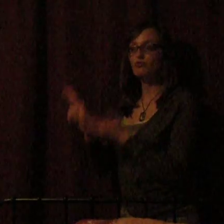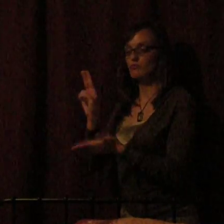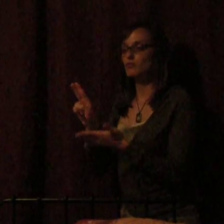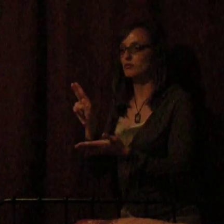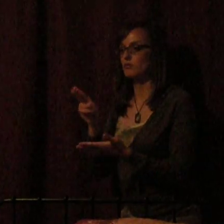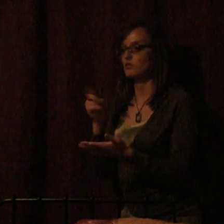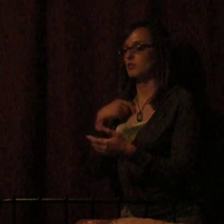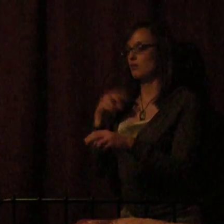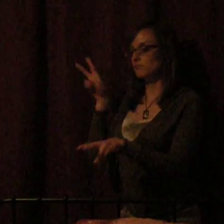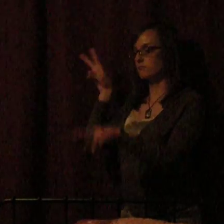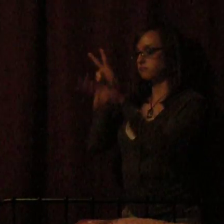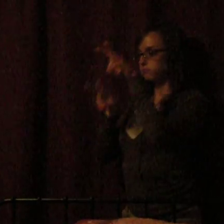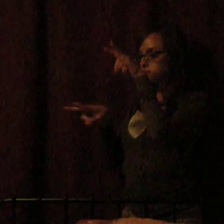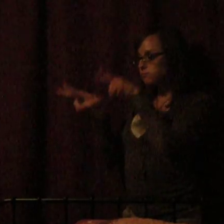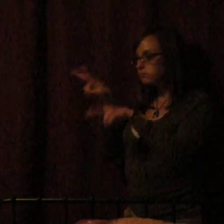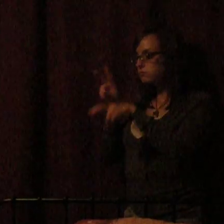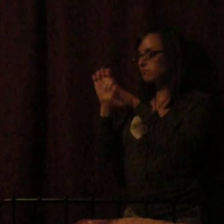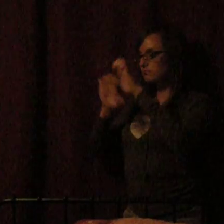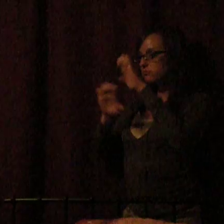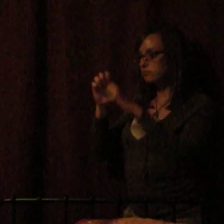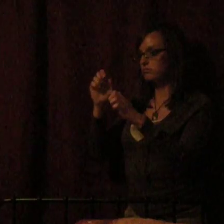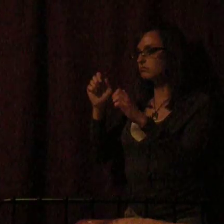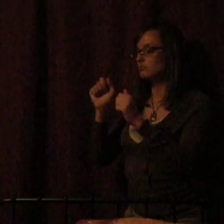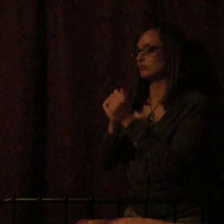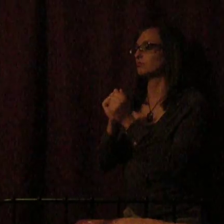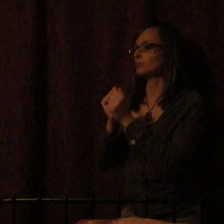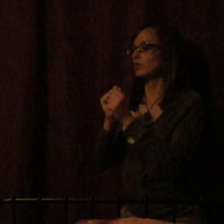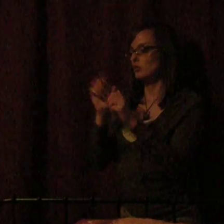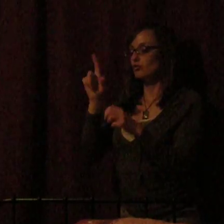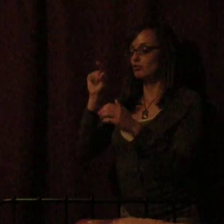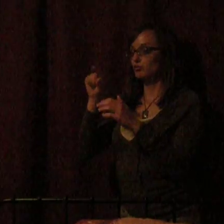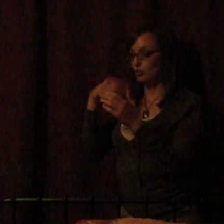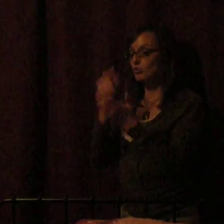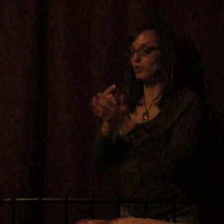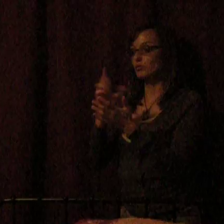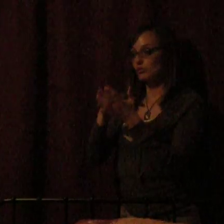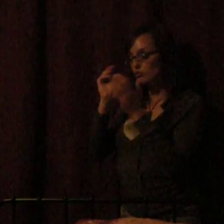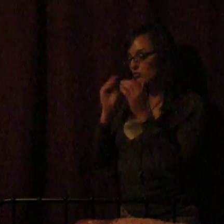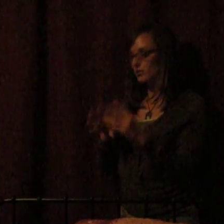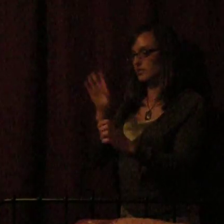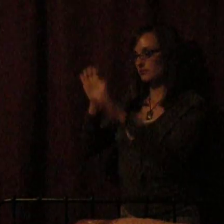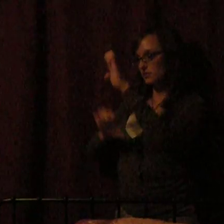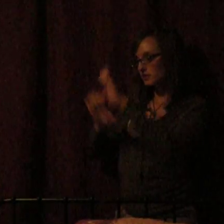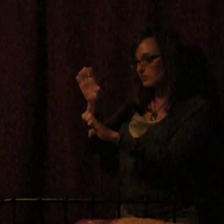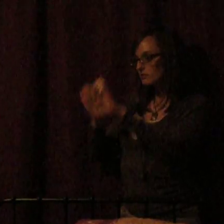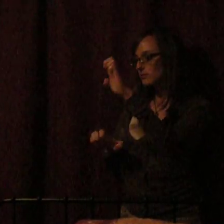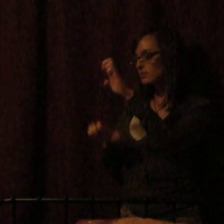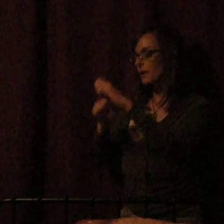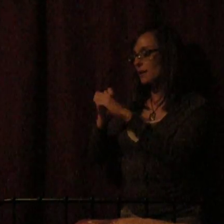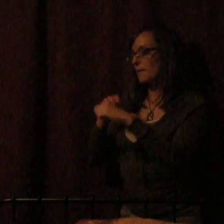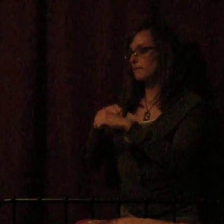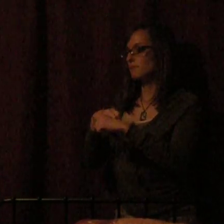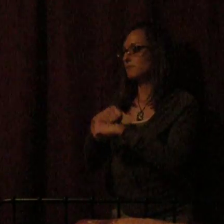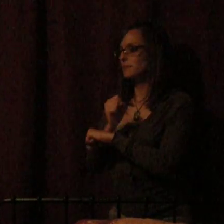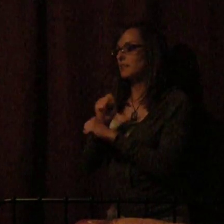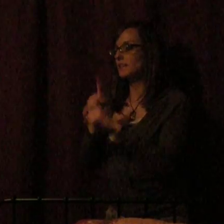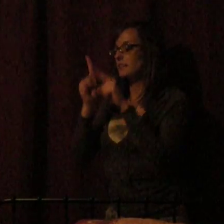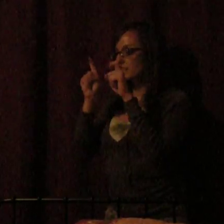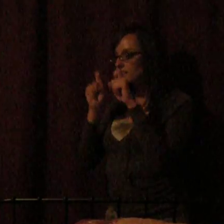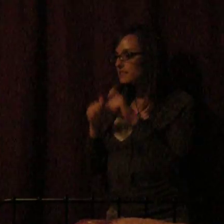afternoon with graduate students. We were making emulsions with lube oil, our